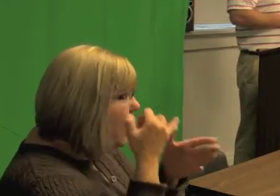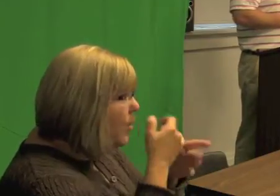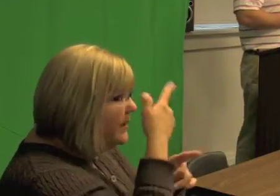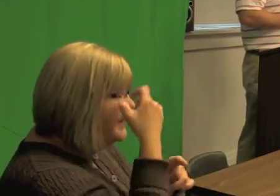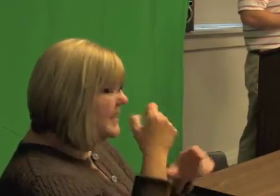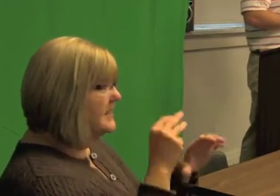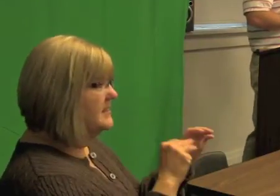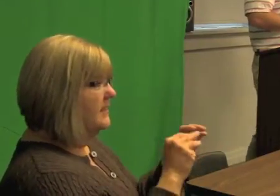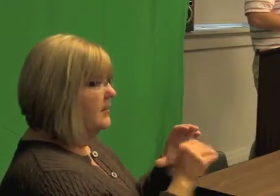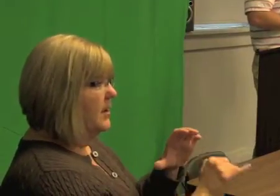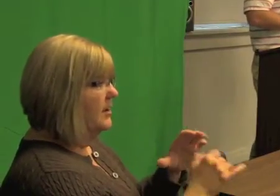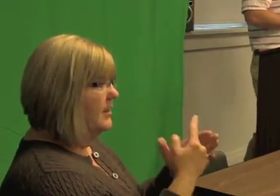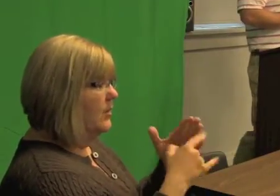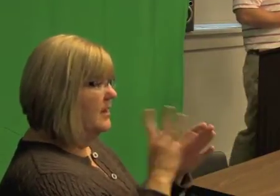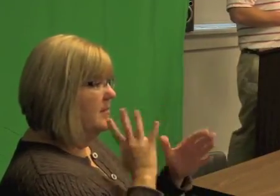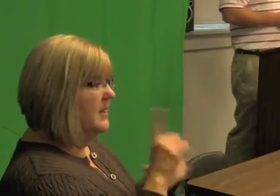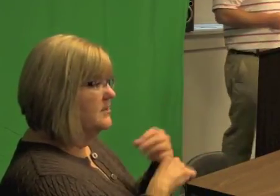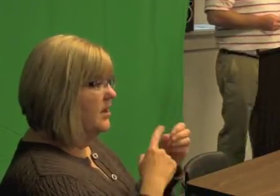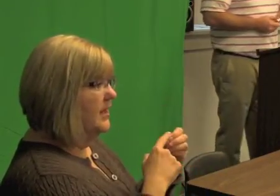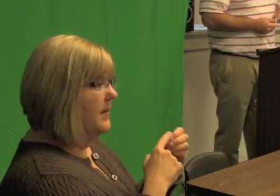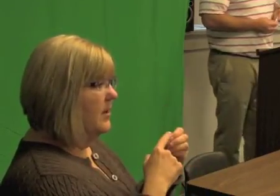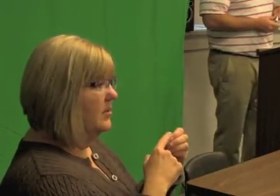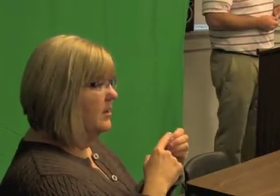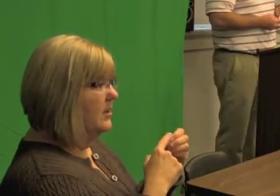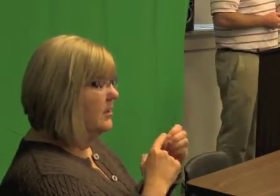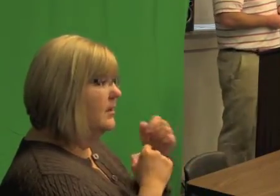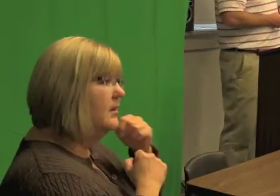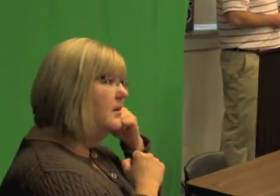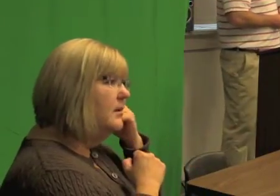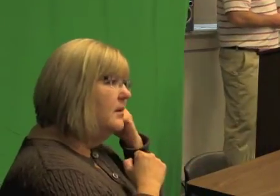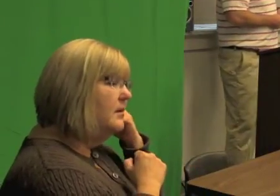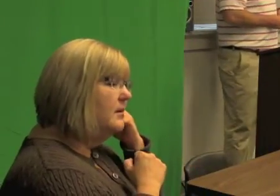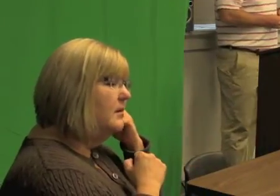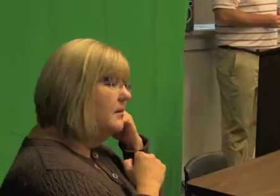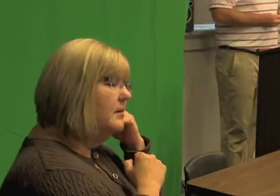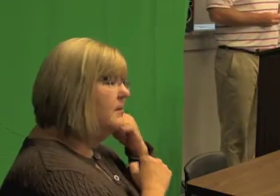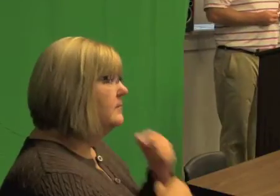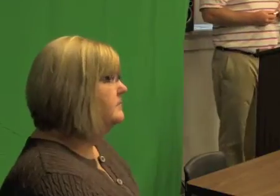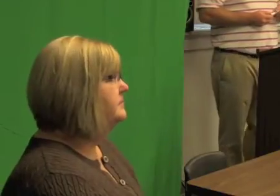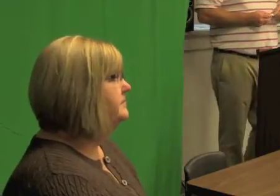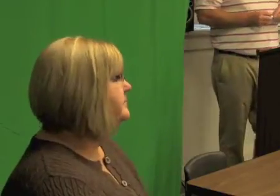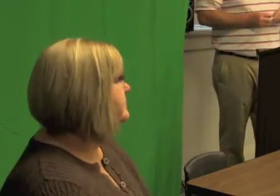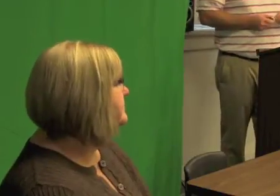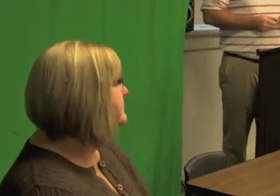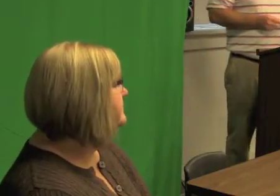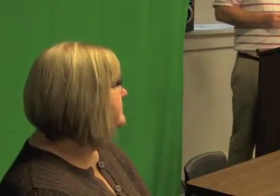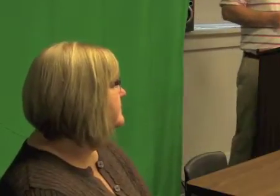talking about?